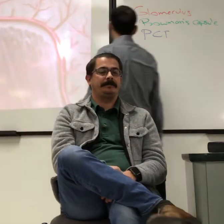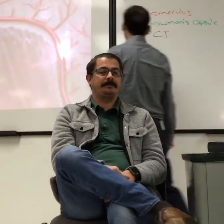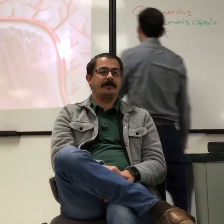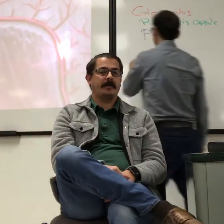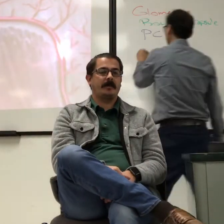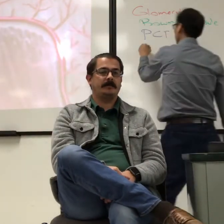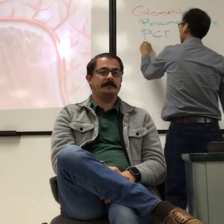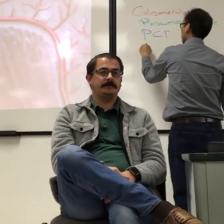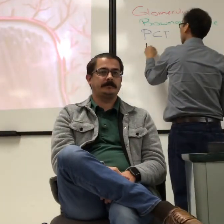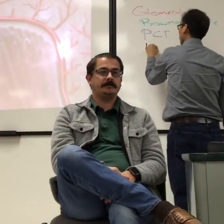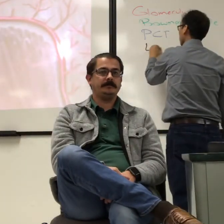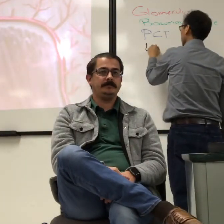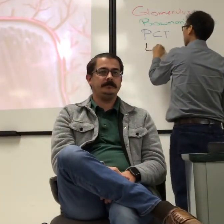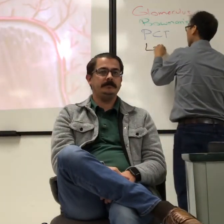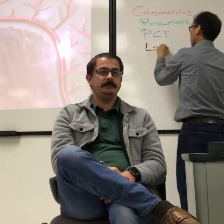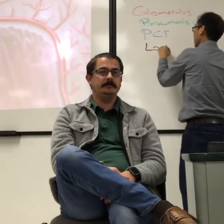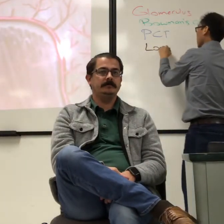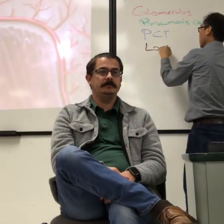Loop of Henle.